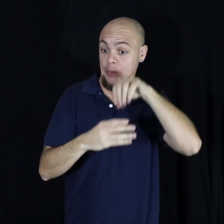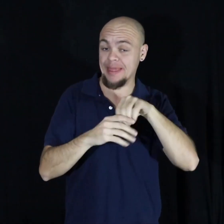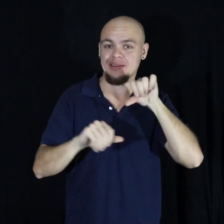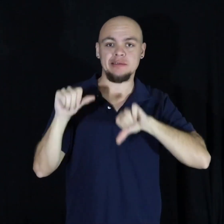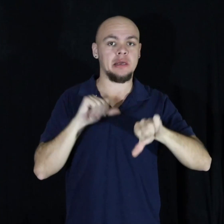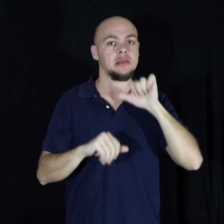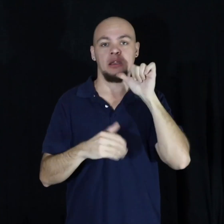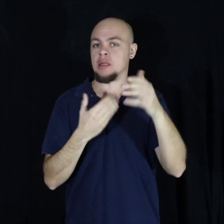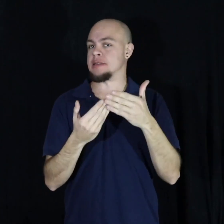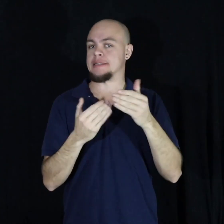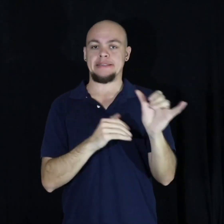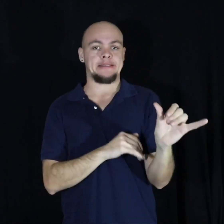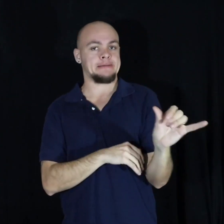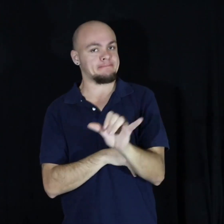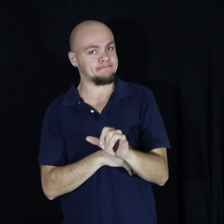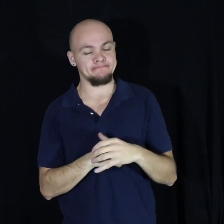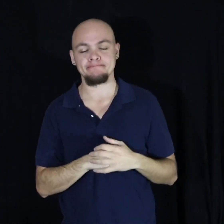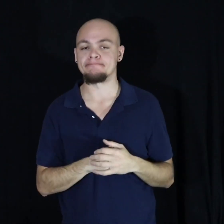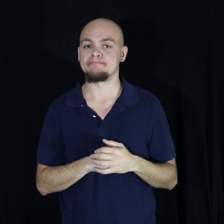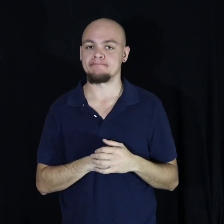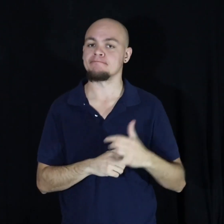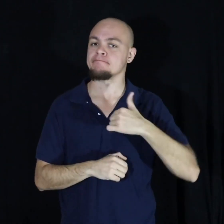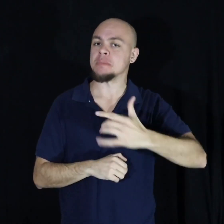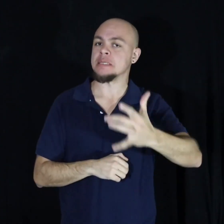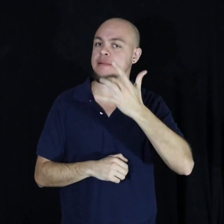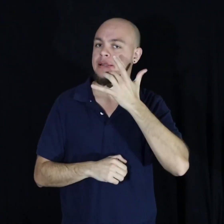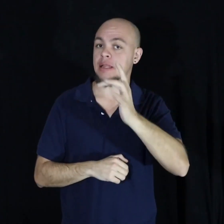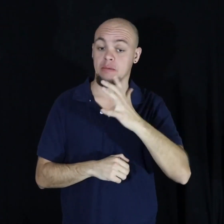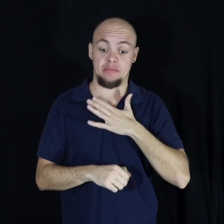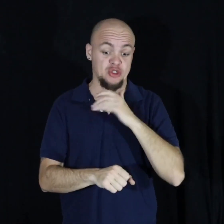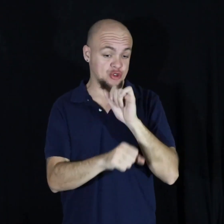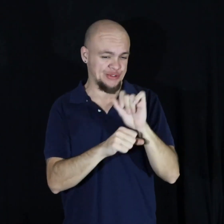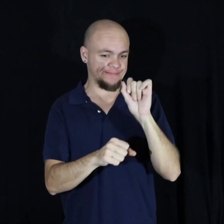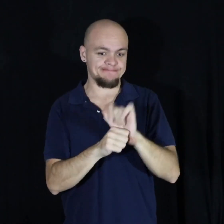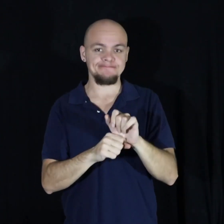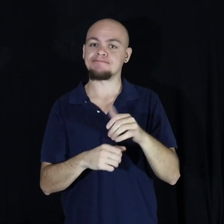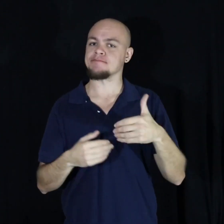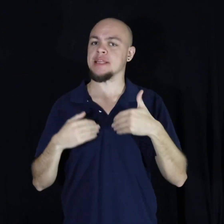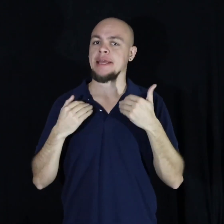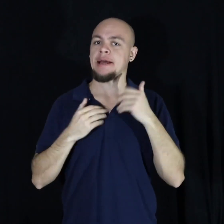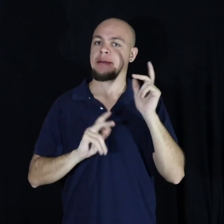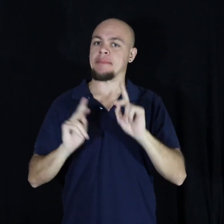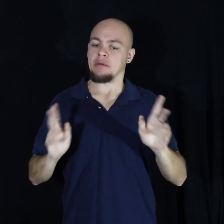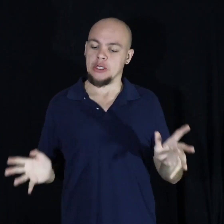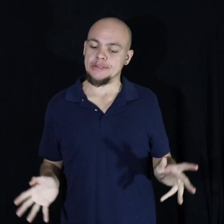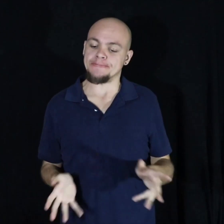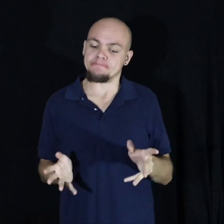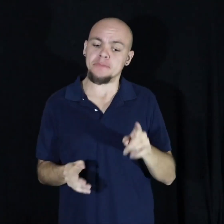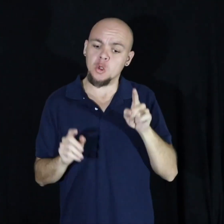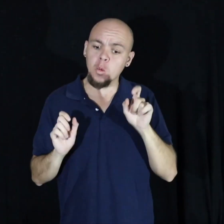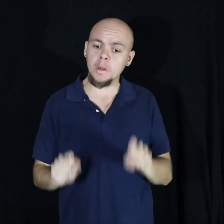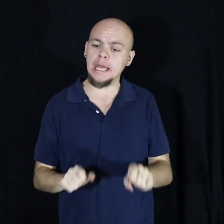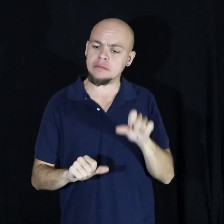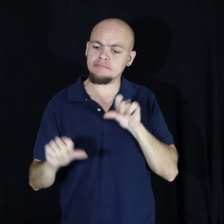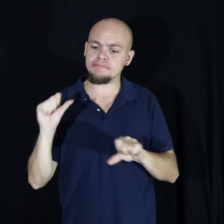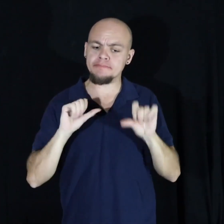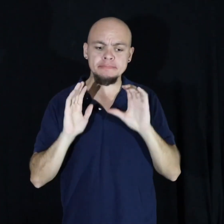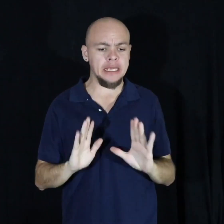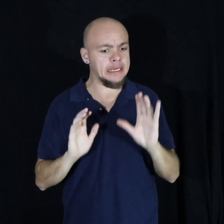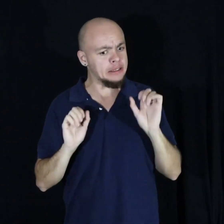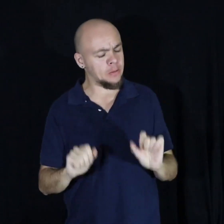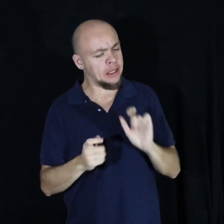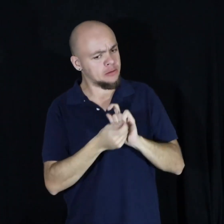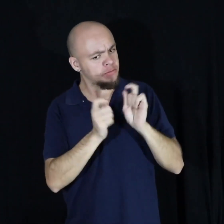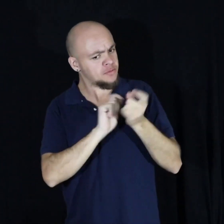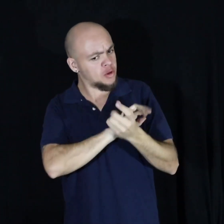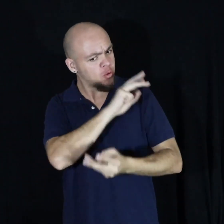well. I feel so lucky that in my job, I get to encourage young people that they can do science and they can make a difference with